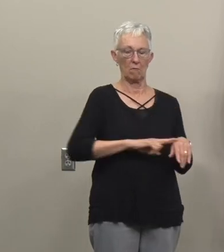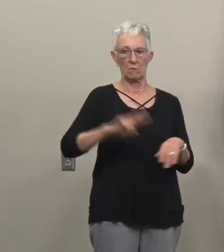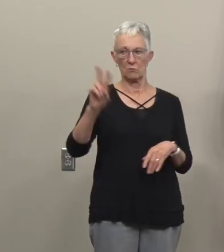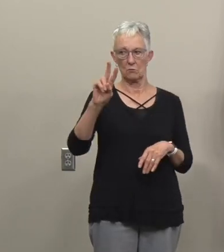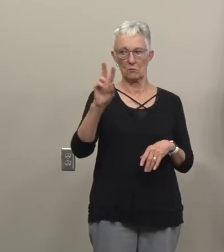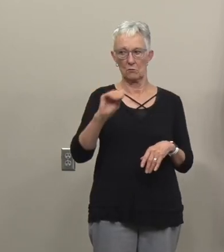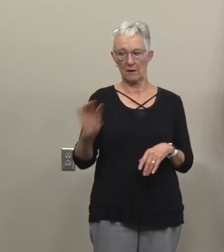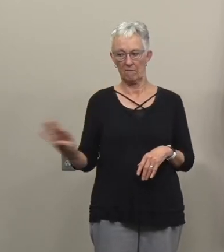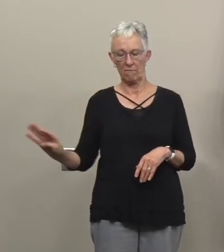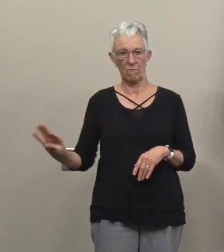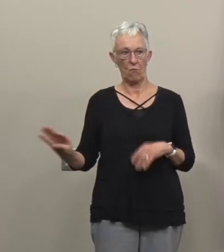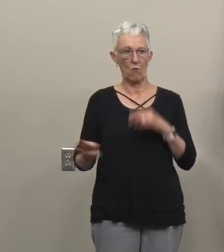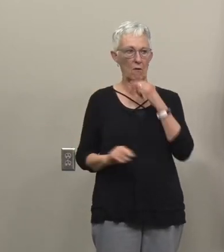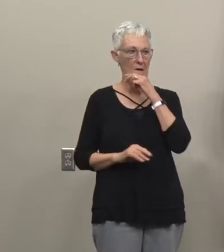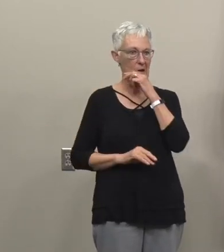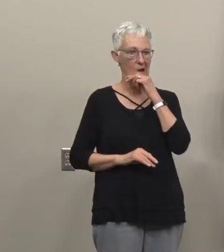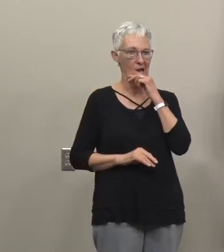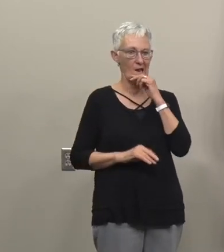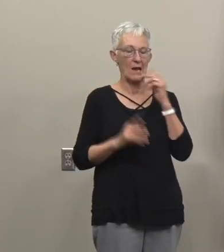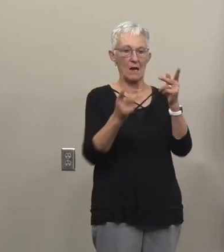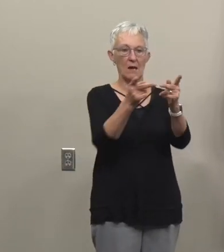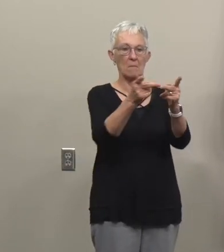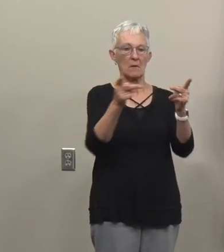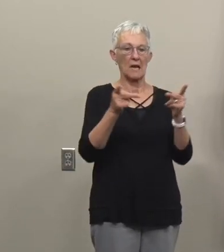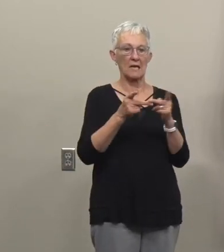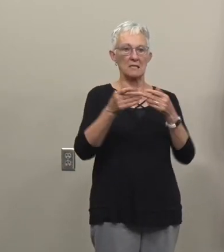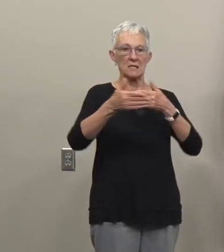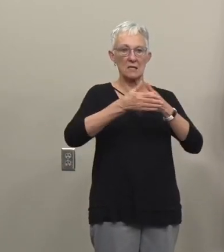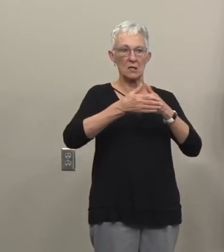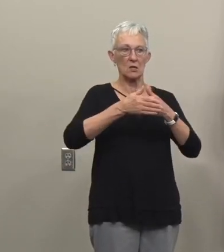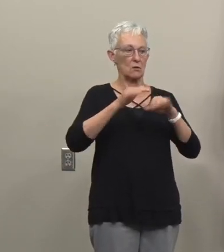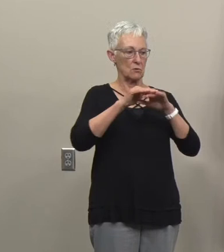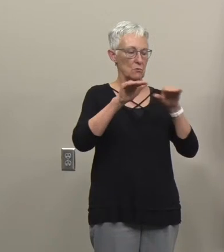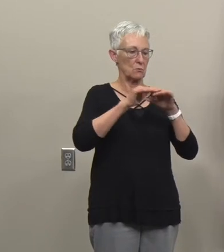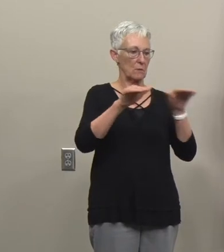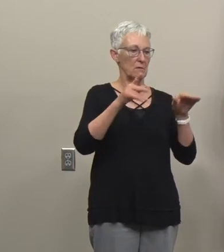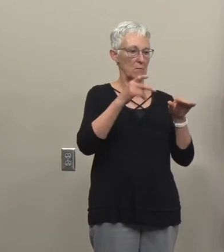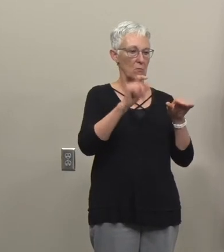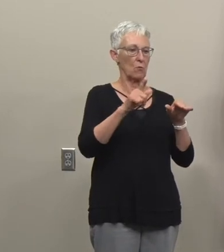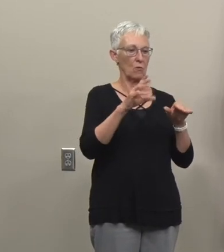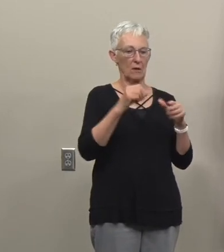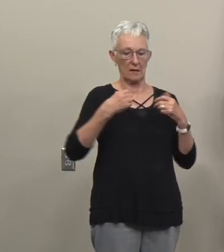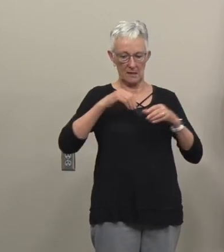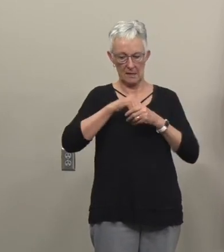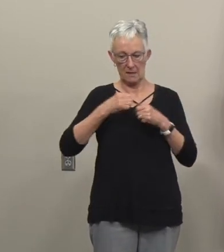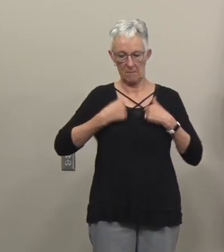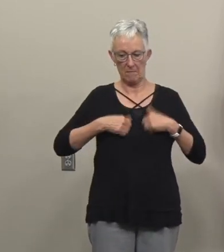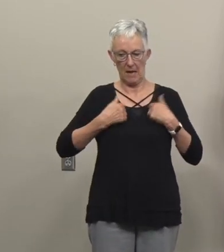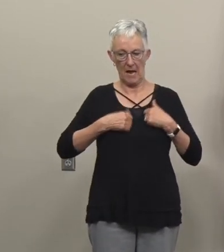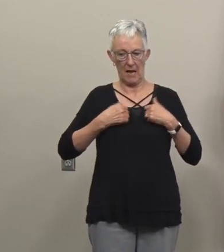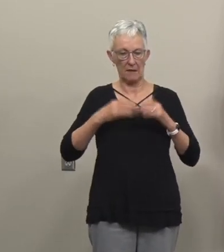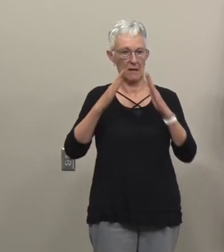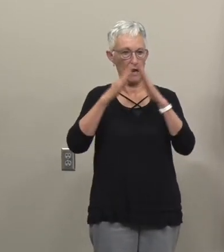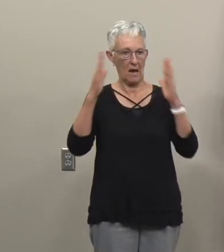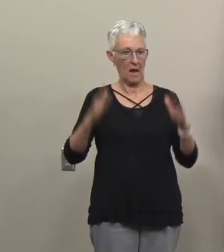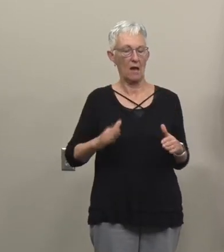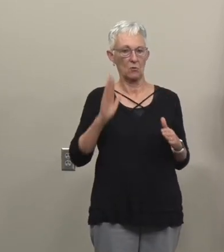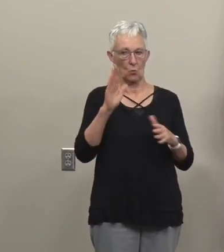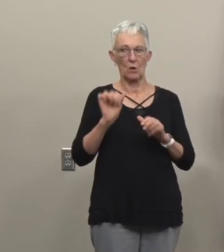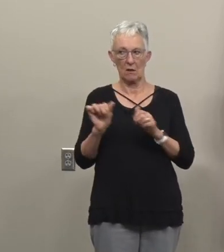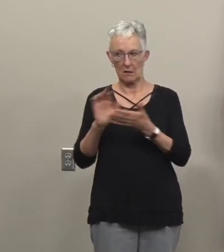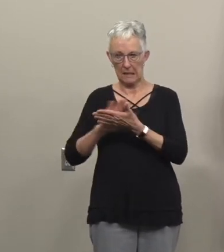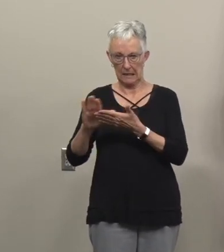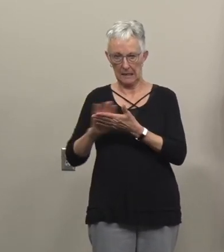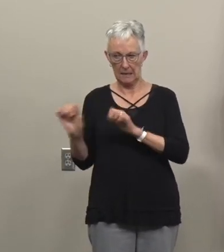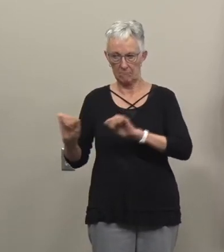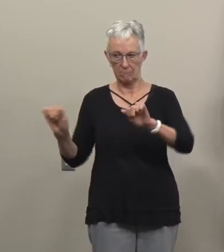p.m. High-touch surfaces around the pool and in the bathhouse will be disinfected between these sessions. When residents arrive at pools to swim,